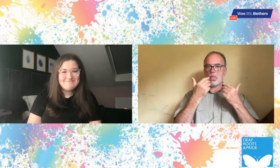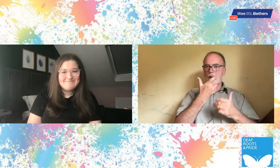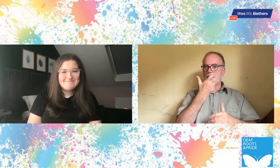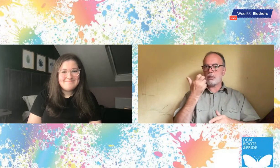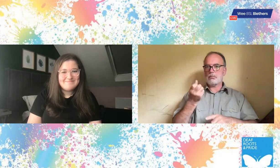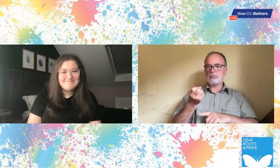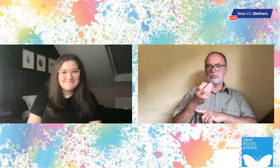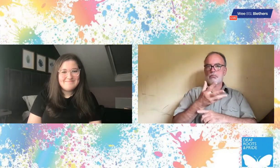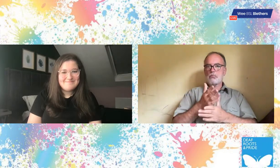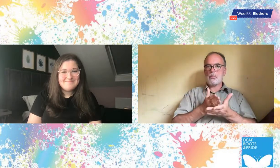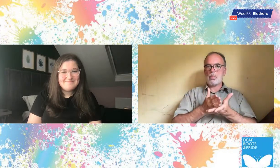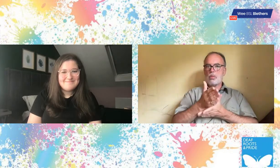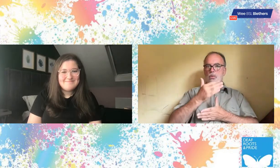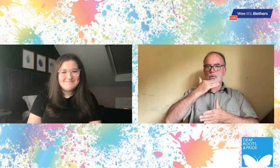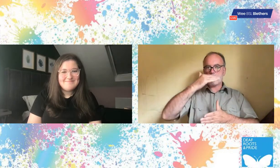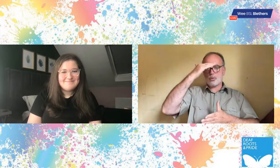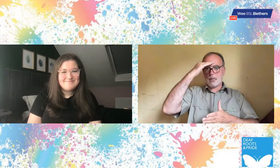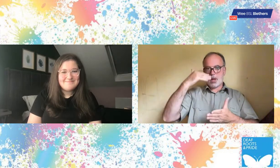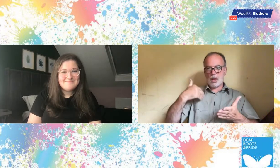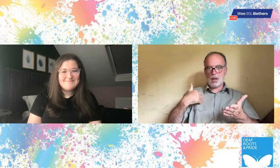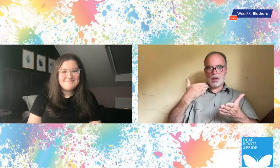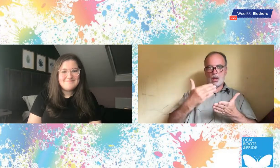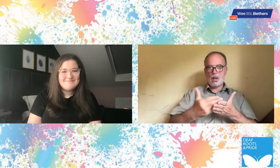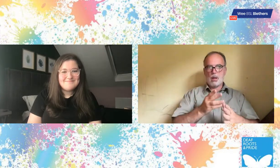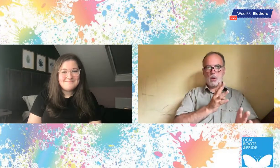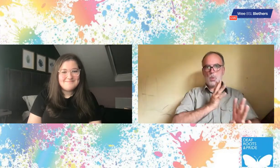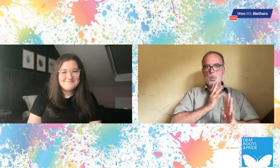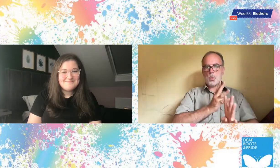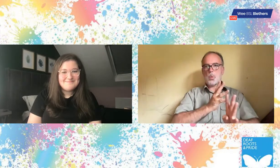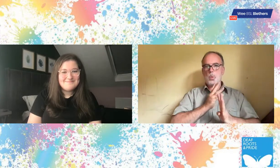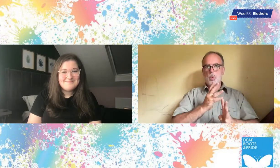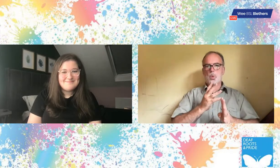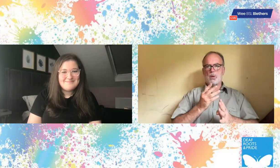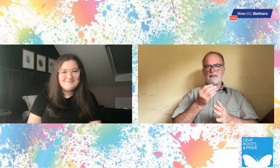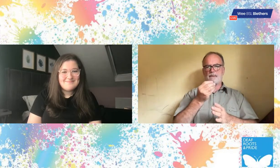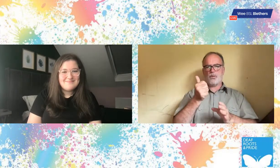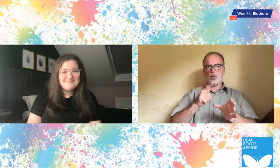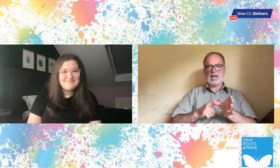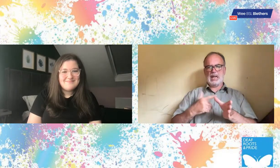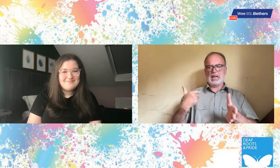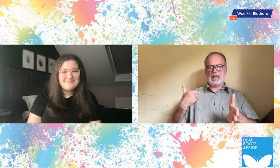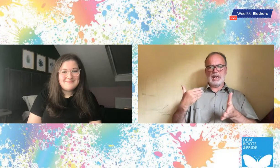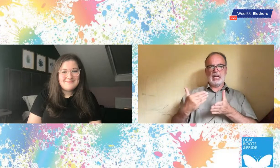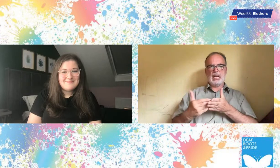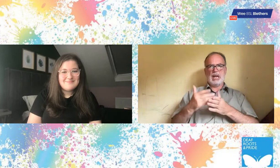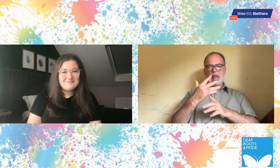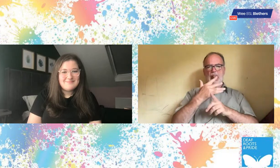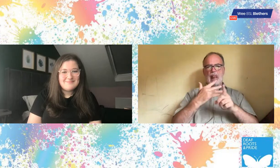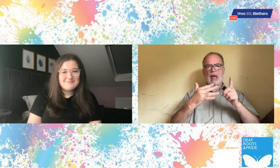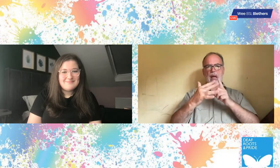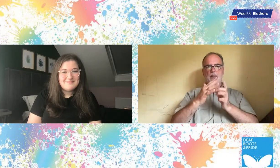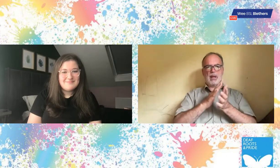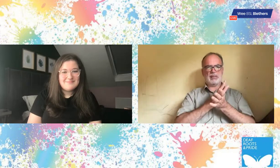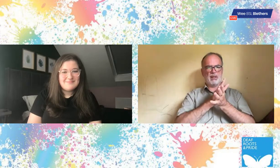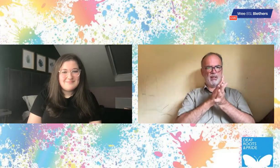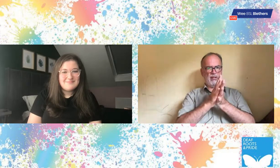the biggest challenge is the weather. Because through the summer we've had quite a lot of